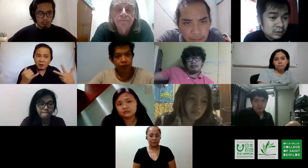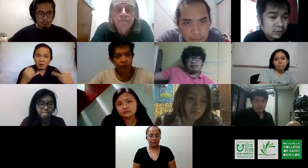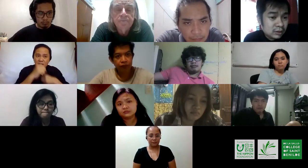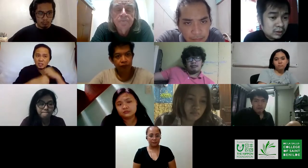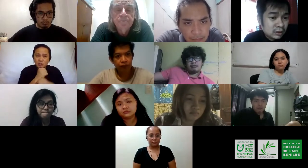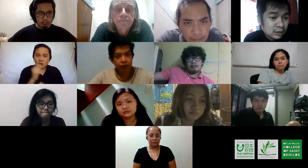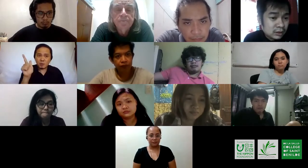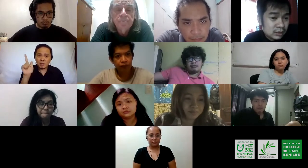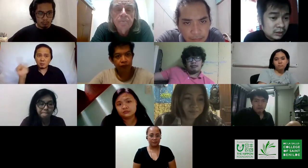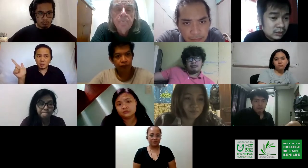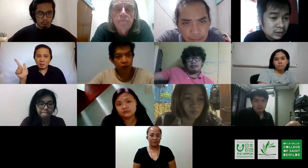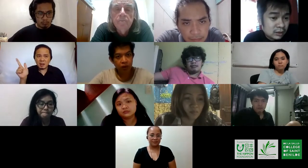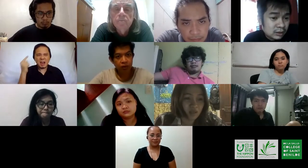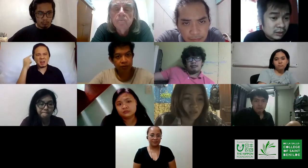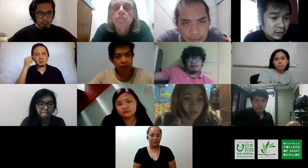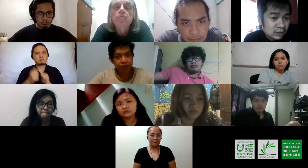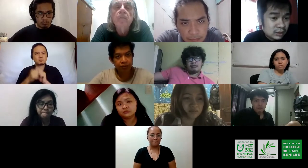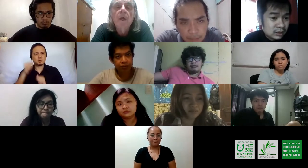chosen.